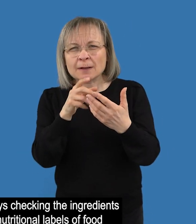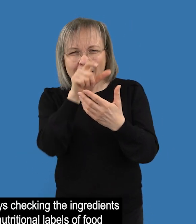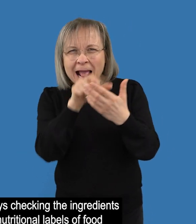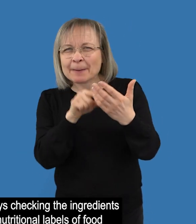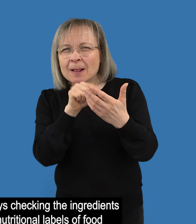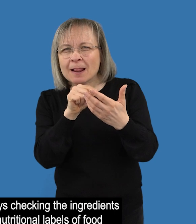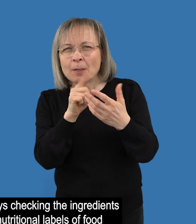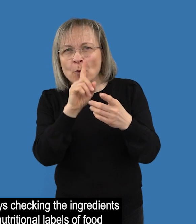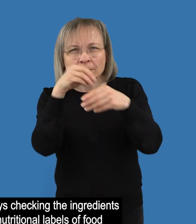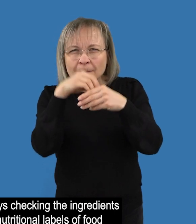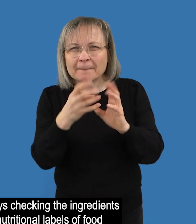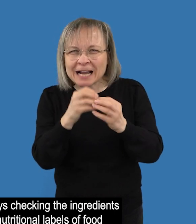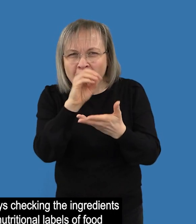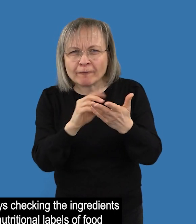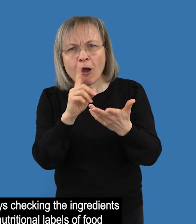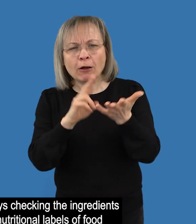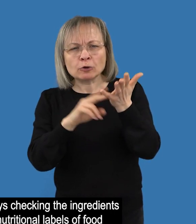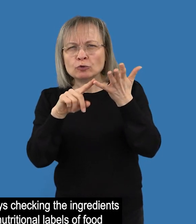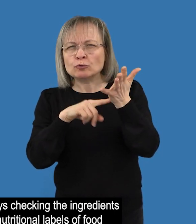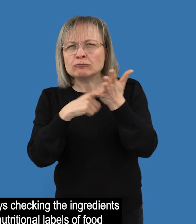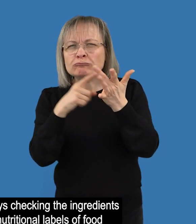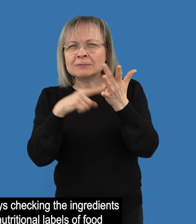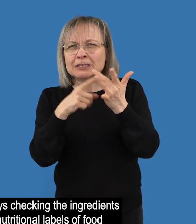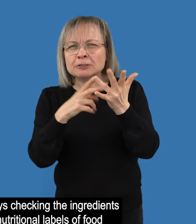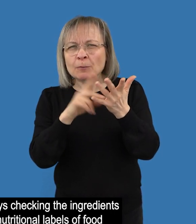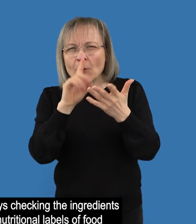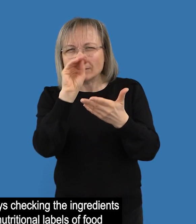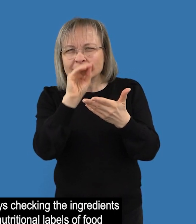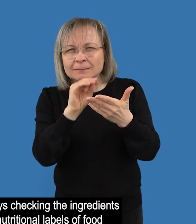Always checking the ingredients or nutritional labels of food.